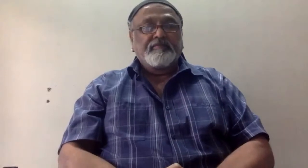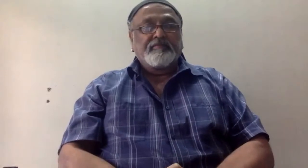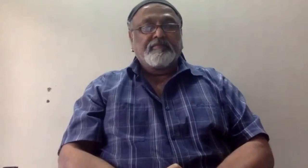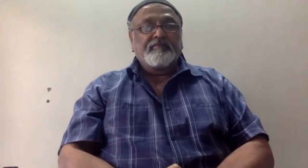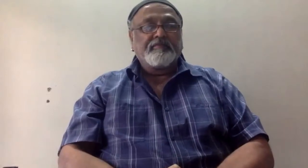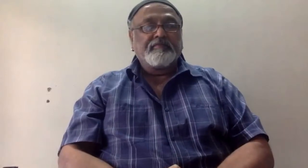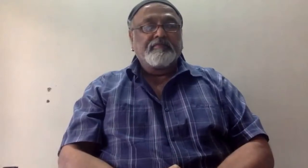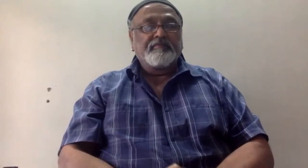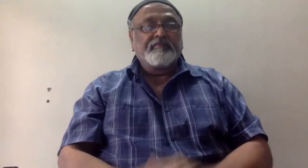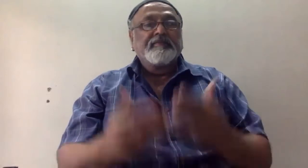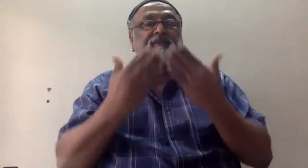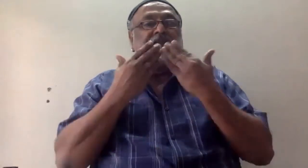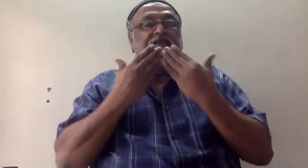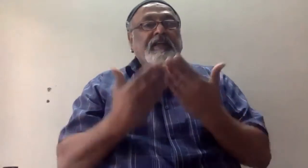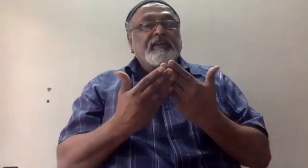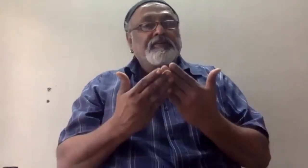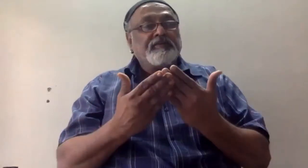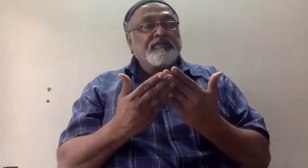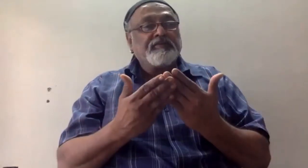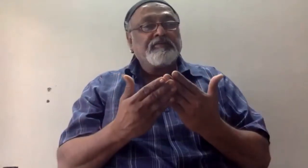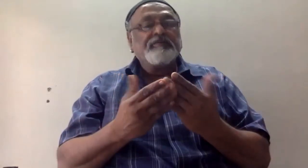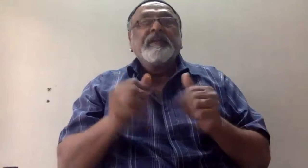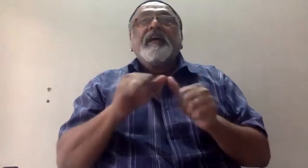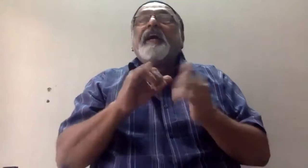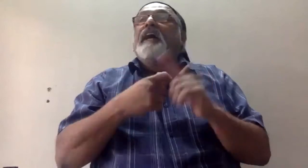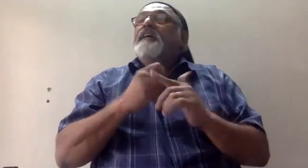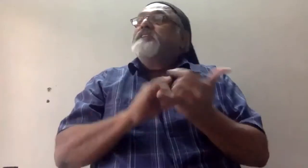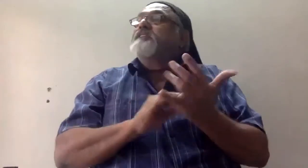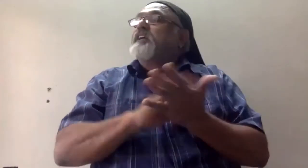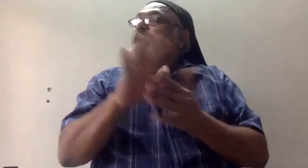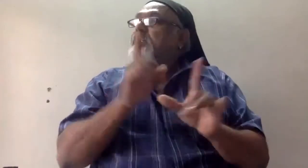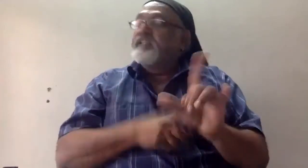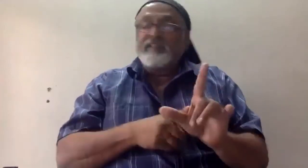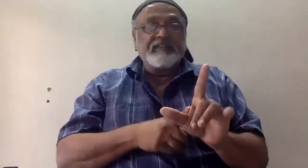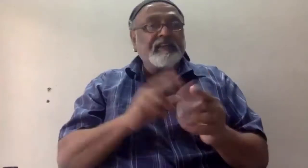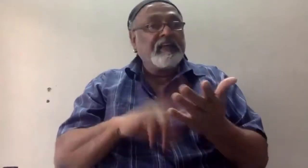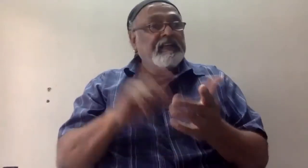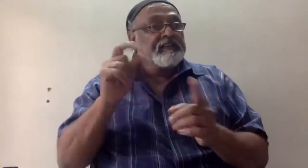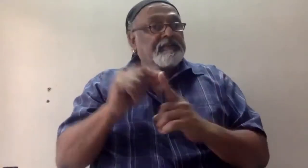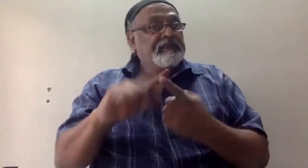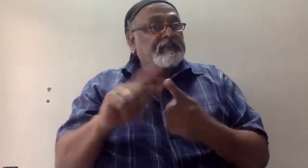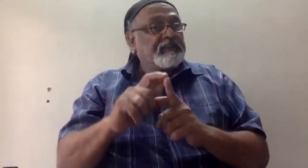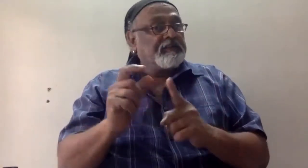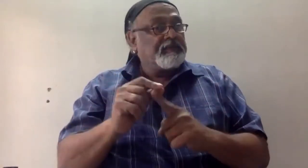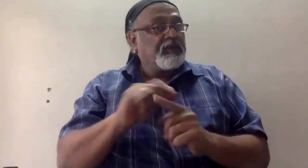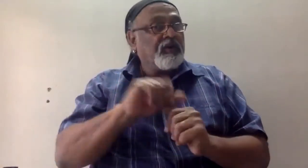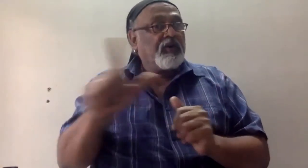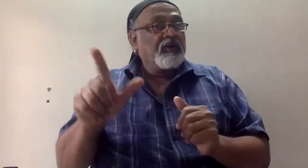Thank you, Akshay, and the NCPEDP team. Sorry, I just did not notice your name, but then thank you so much for introducing